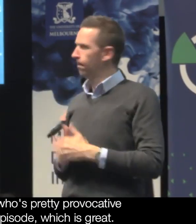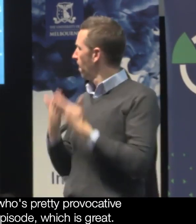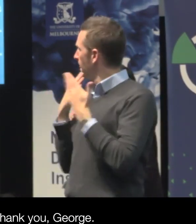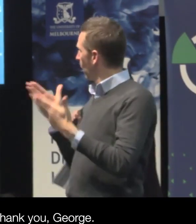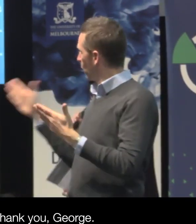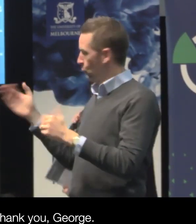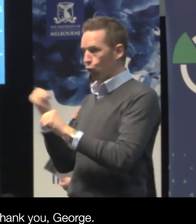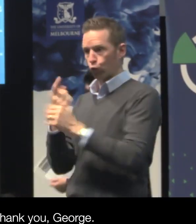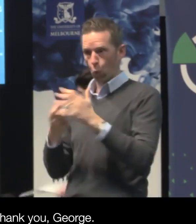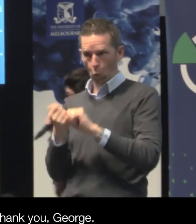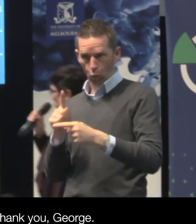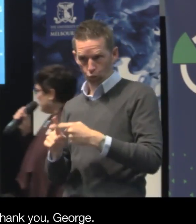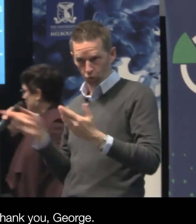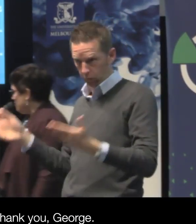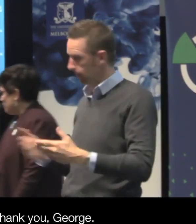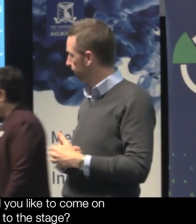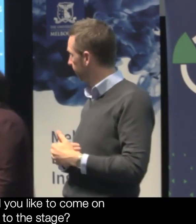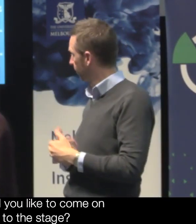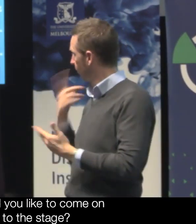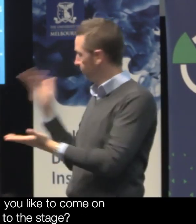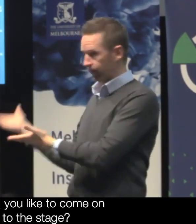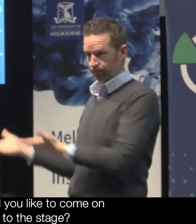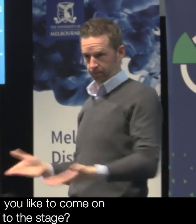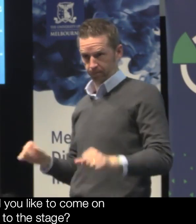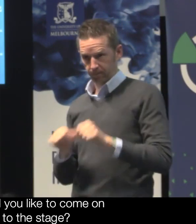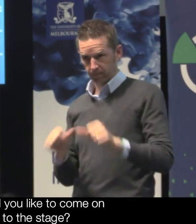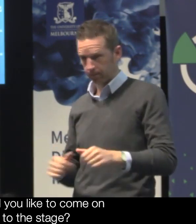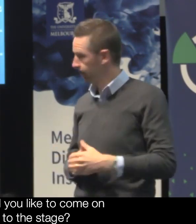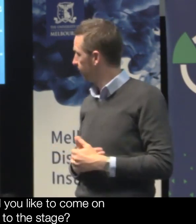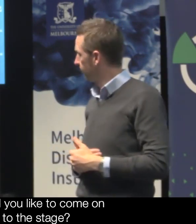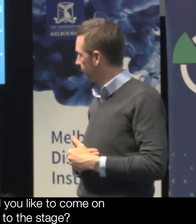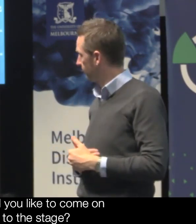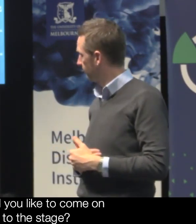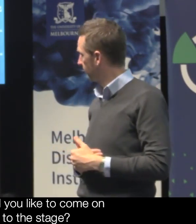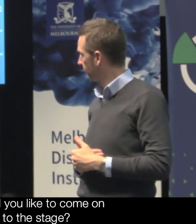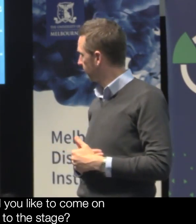you, George. Would you like to come onto the stage? Well, that's it.